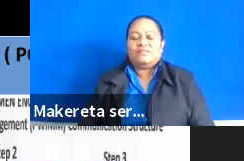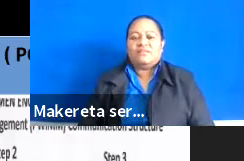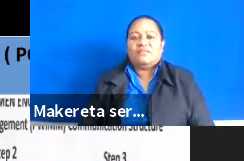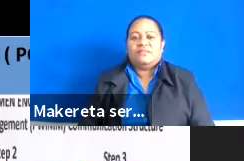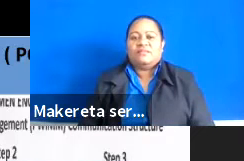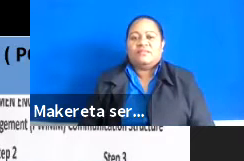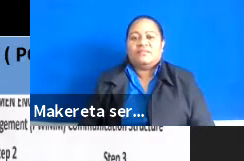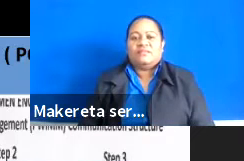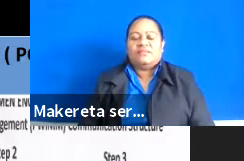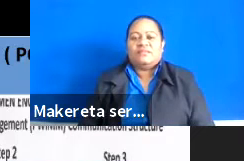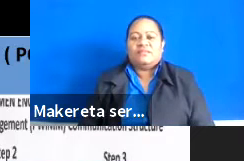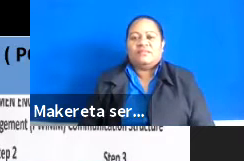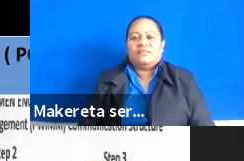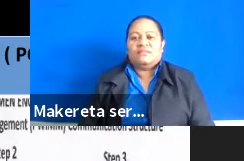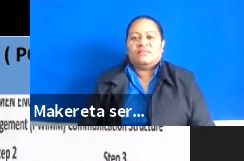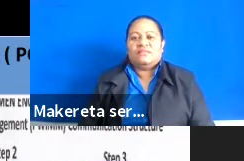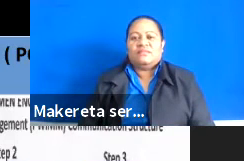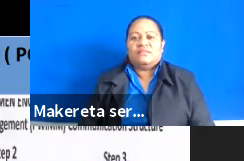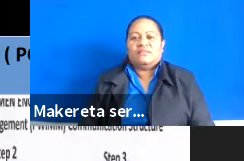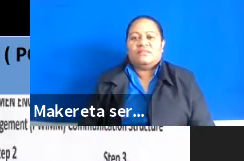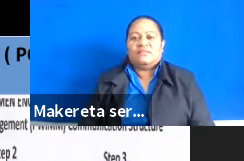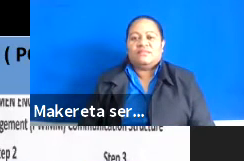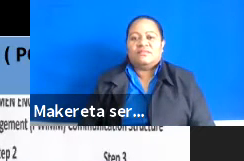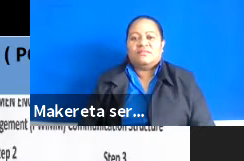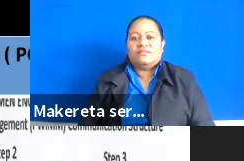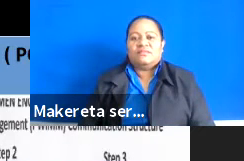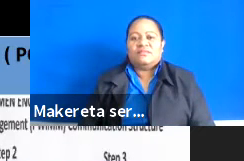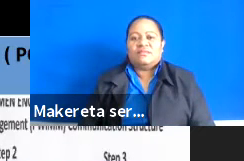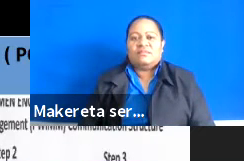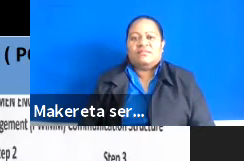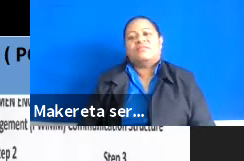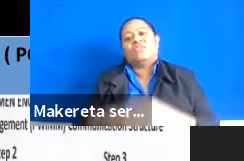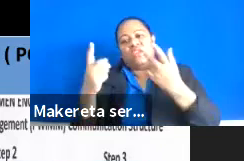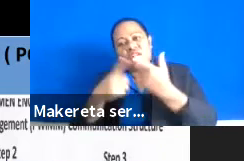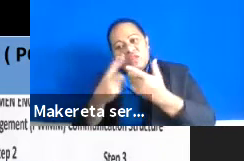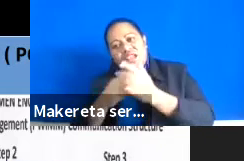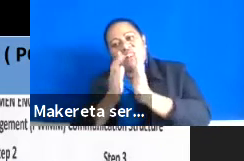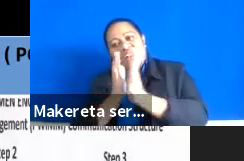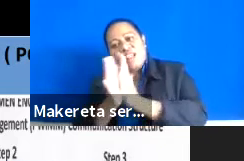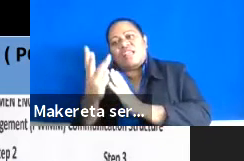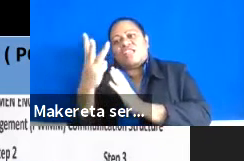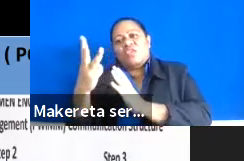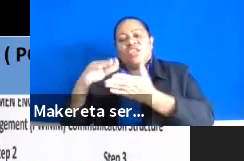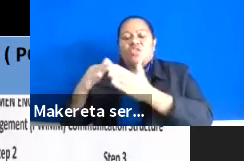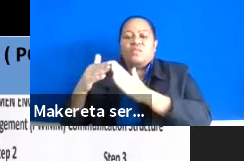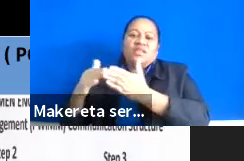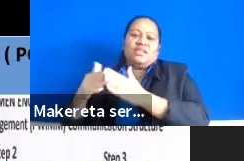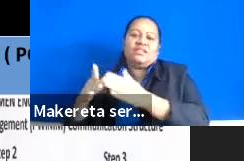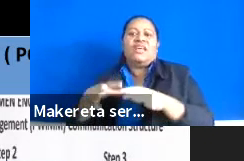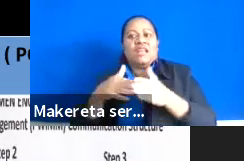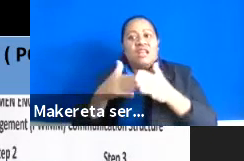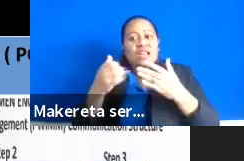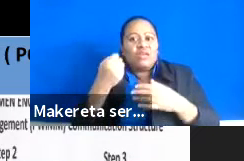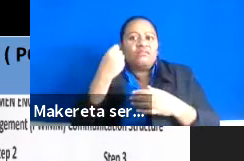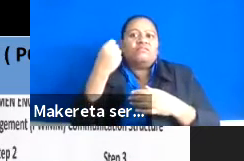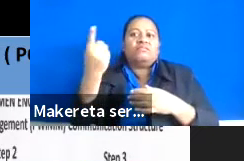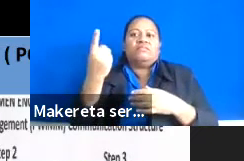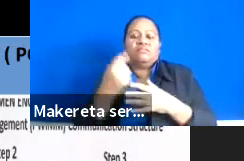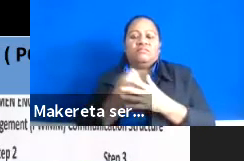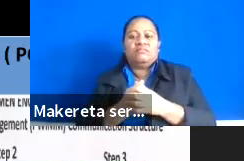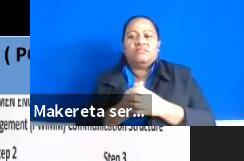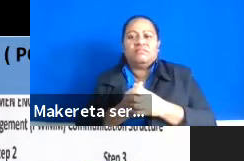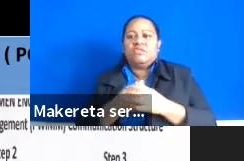And so we went to three other communities and we tried to understand if this kind of system exists in all